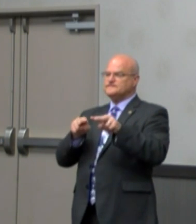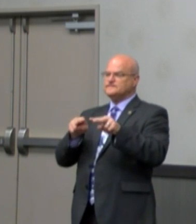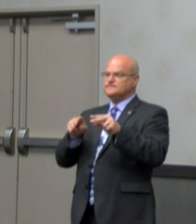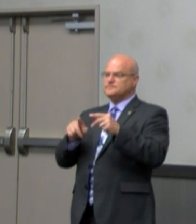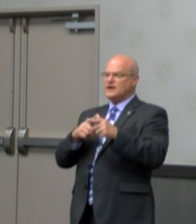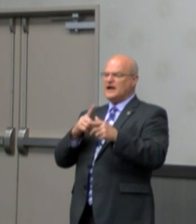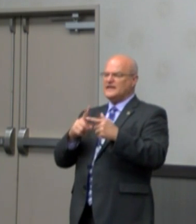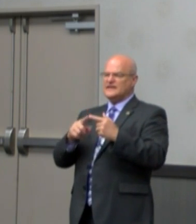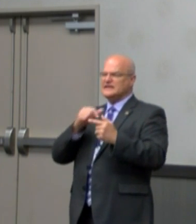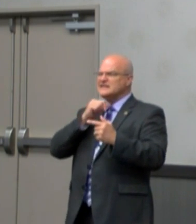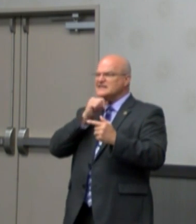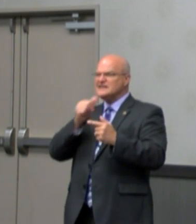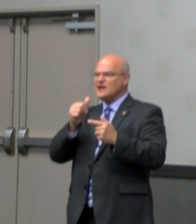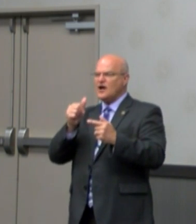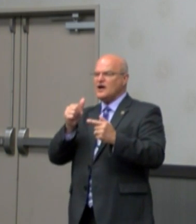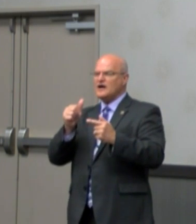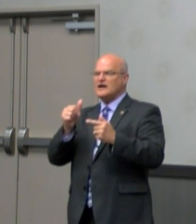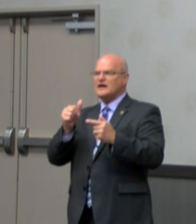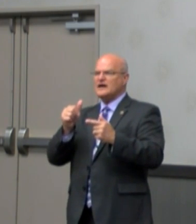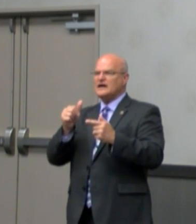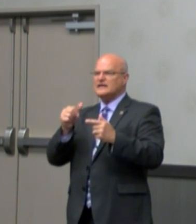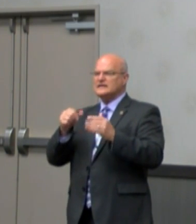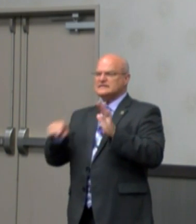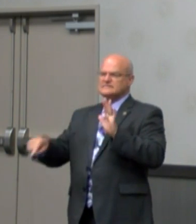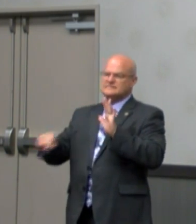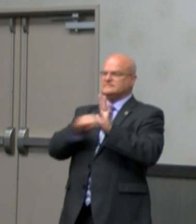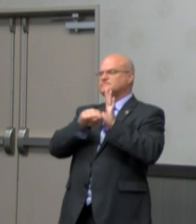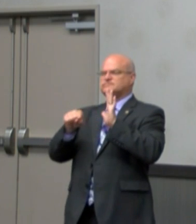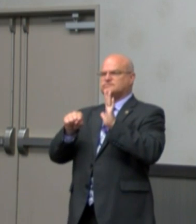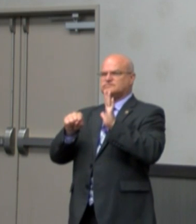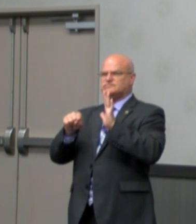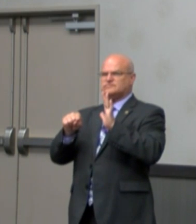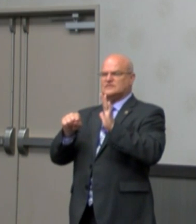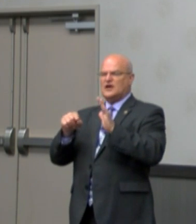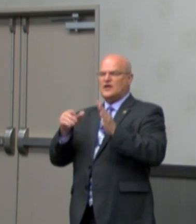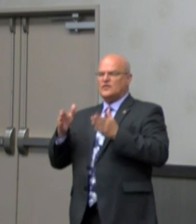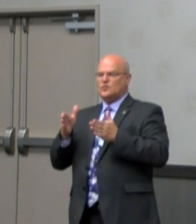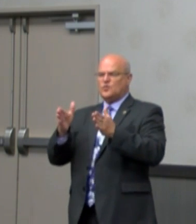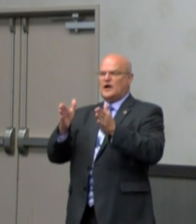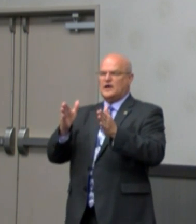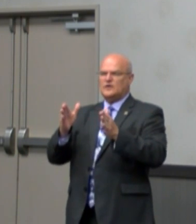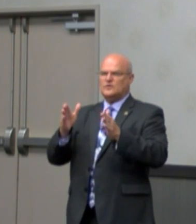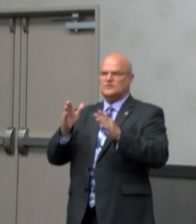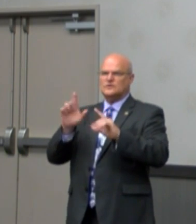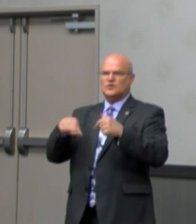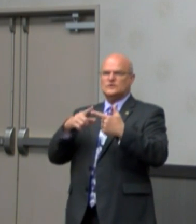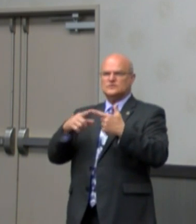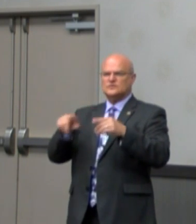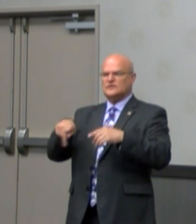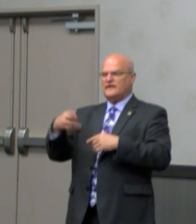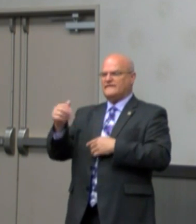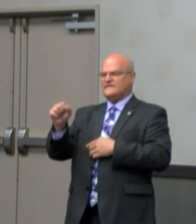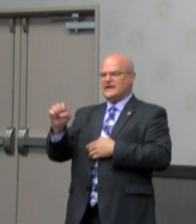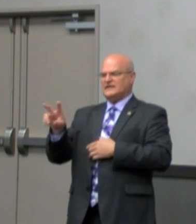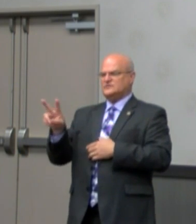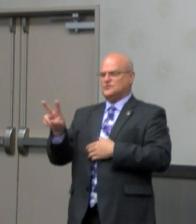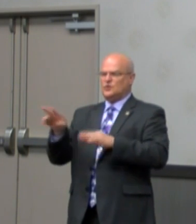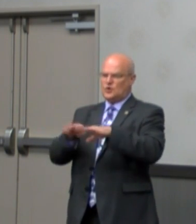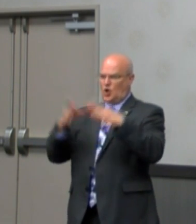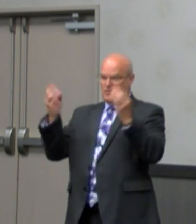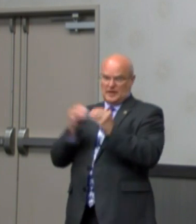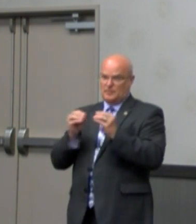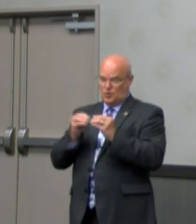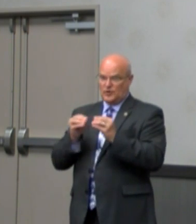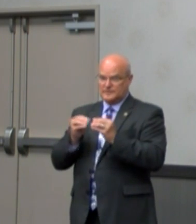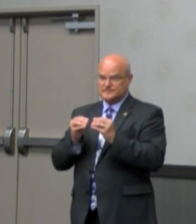not detract from our overall objective and direction that we're going in going to phase 2 and opening up